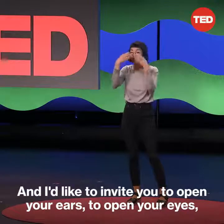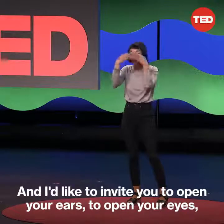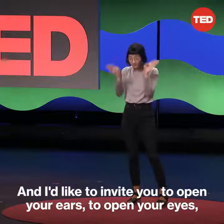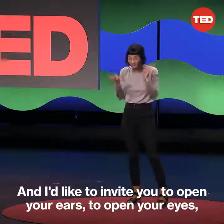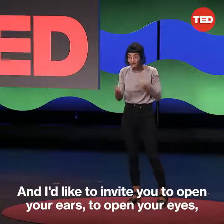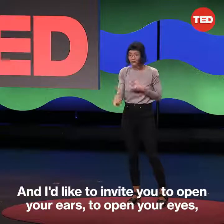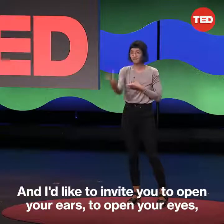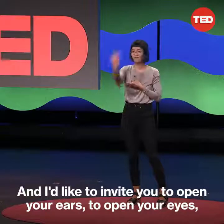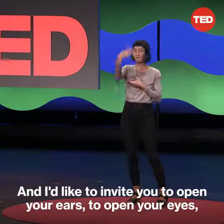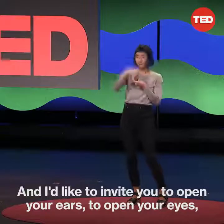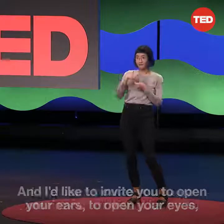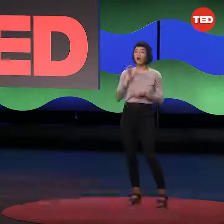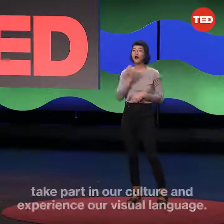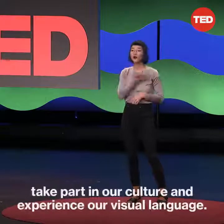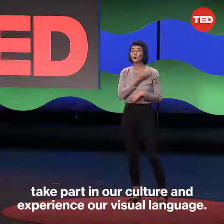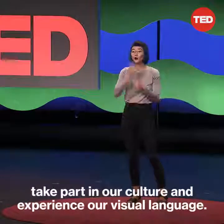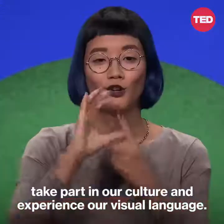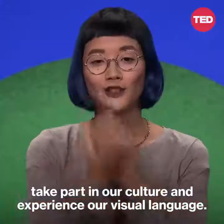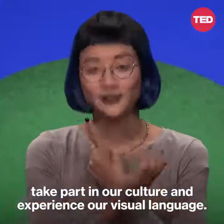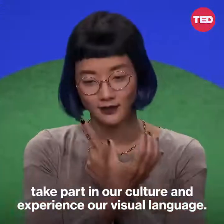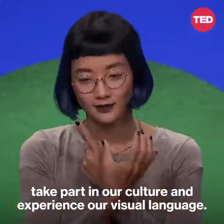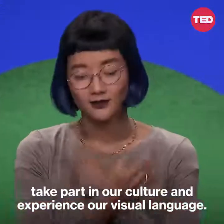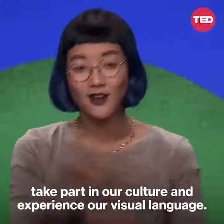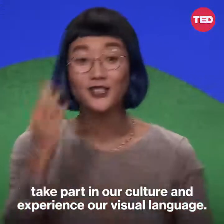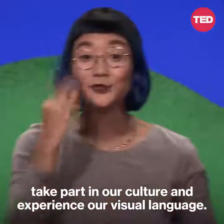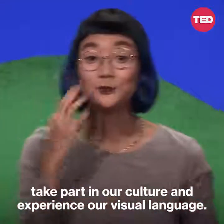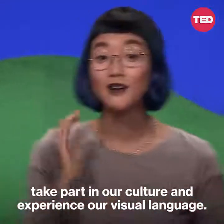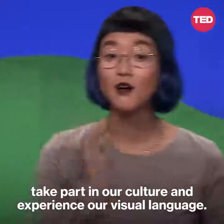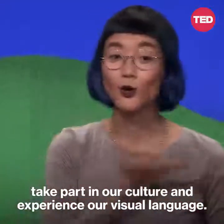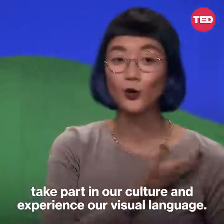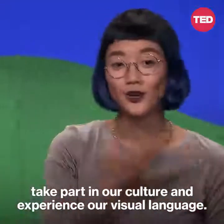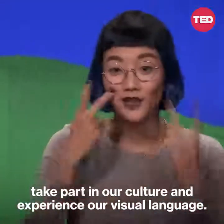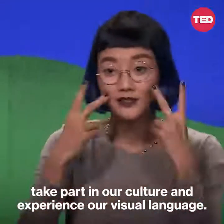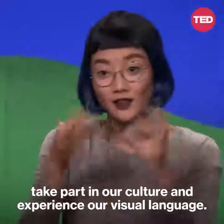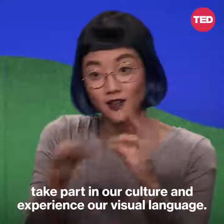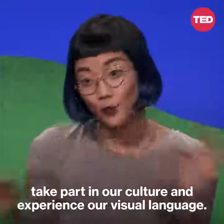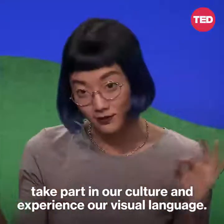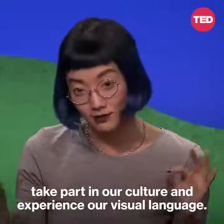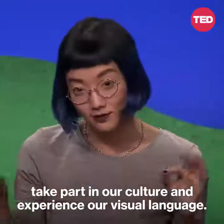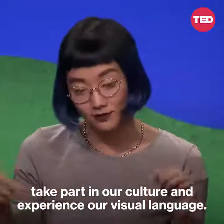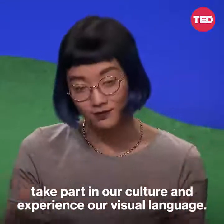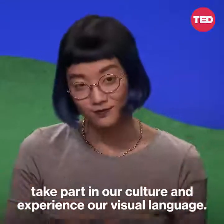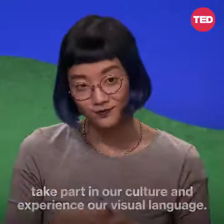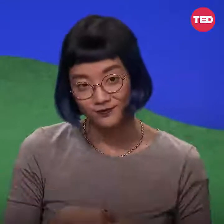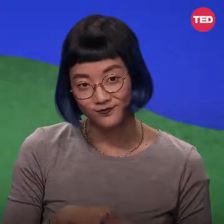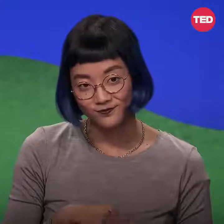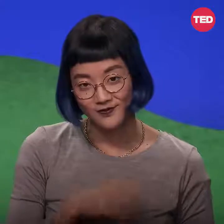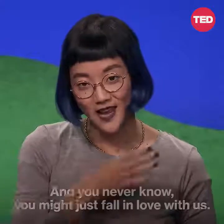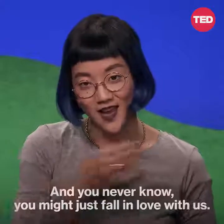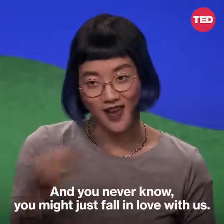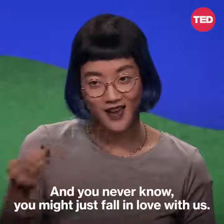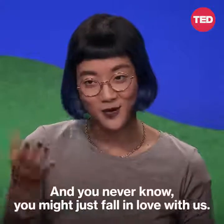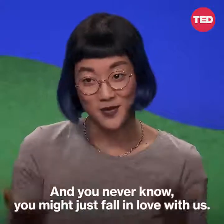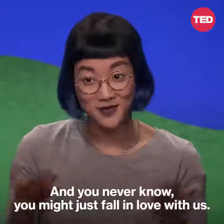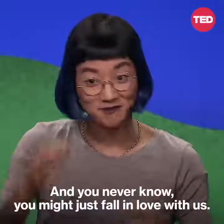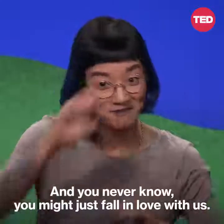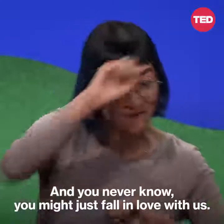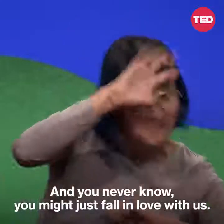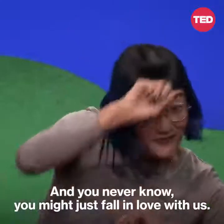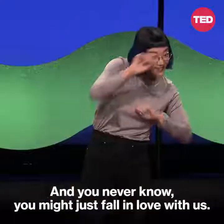to open your eyes, take part in our culture, and experience our visual language. And you never know. You